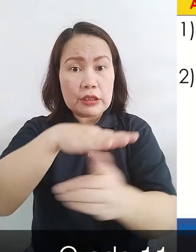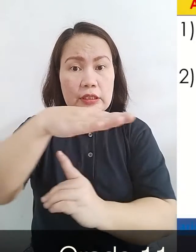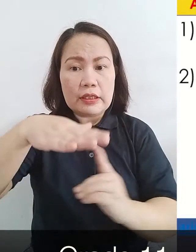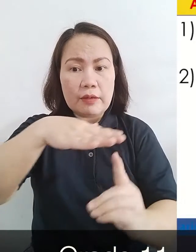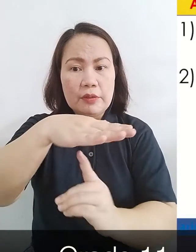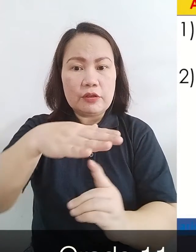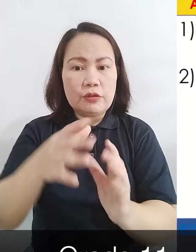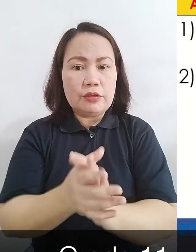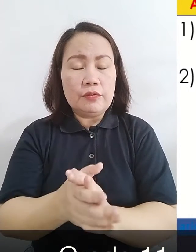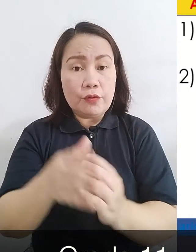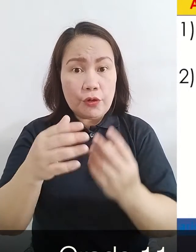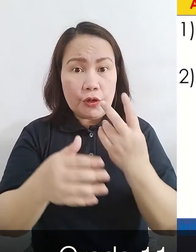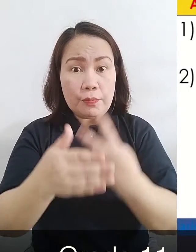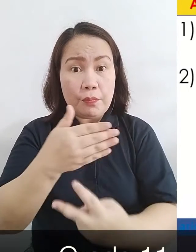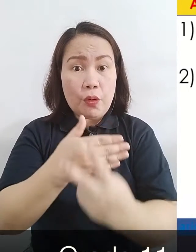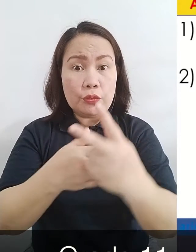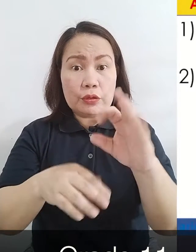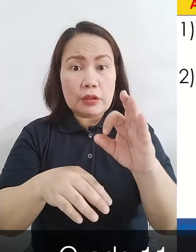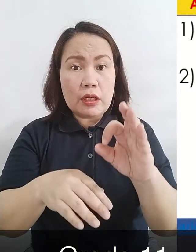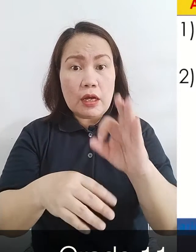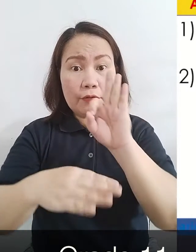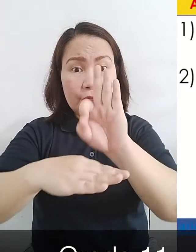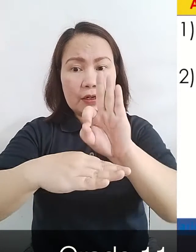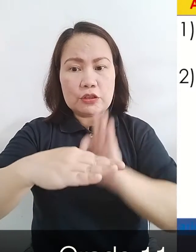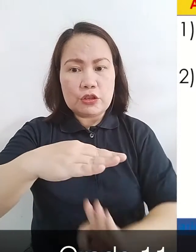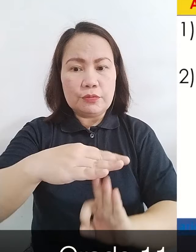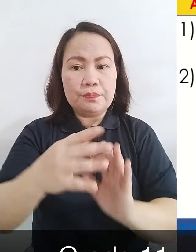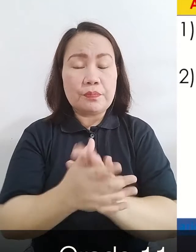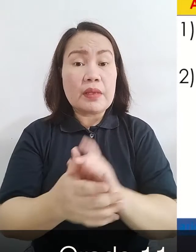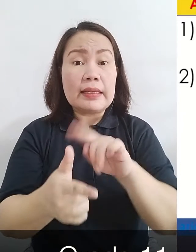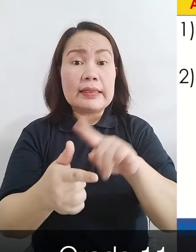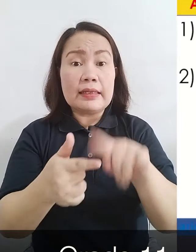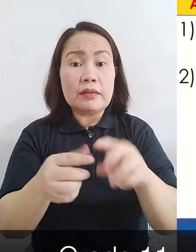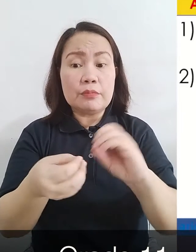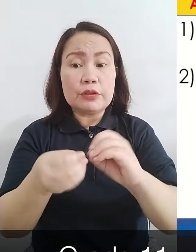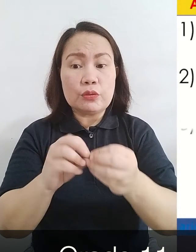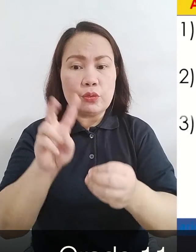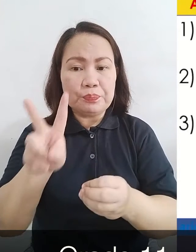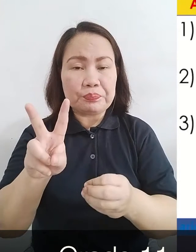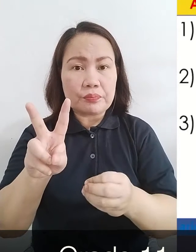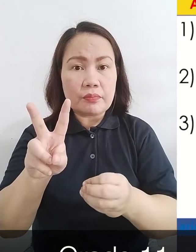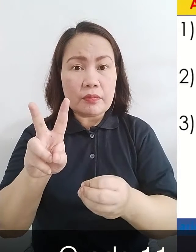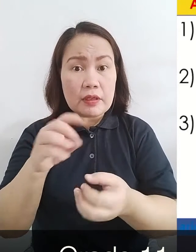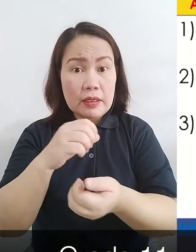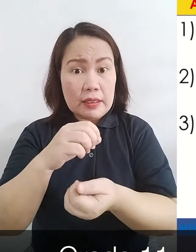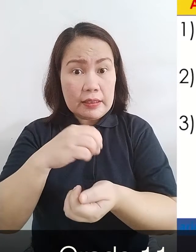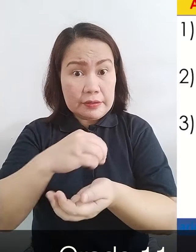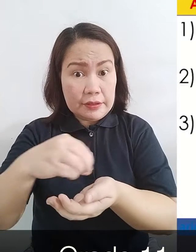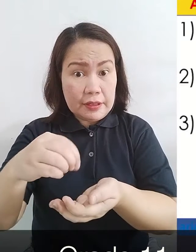as equivalent fraction with the same LCD.